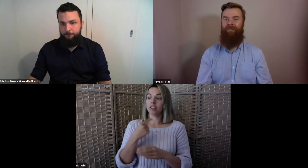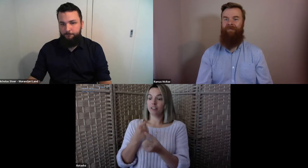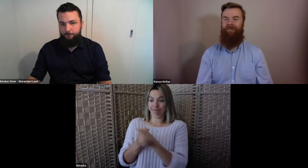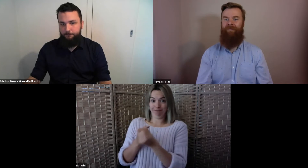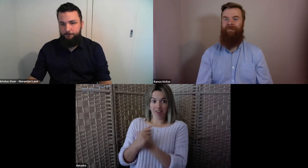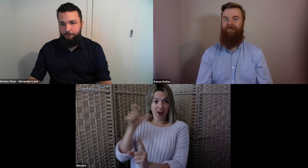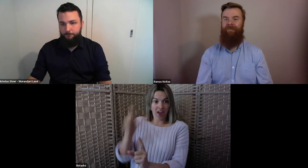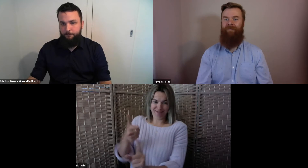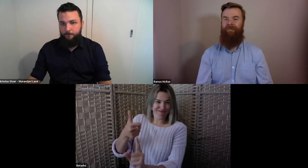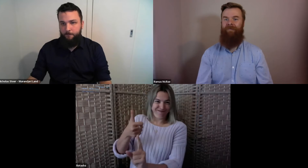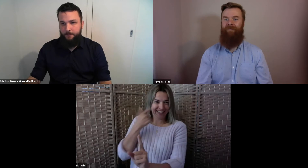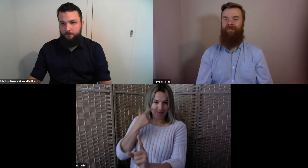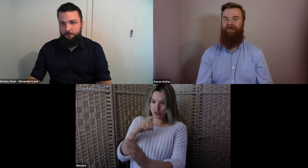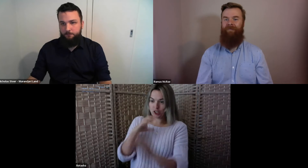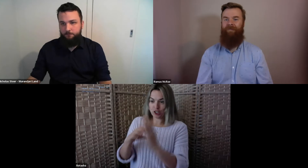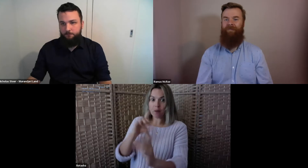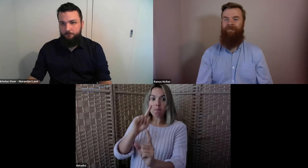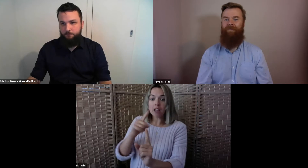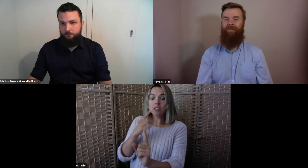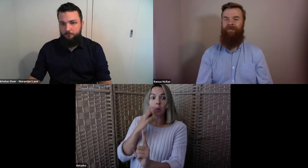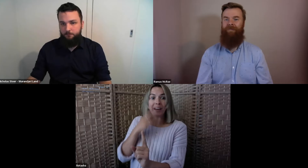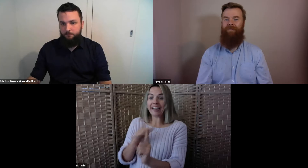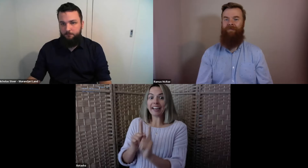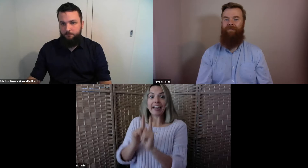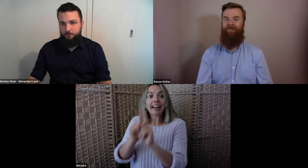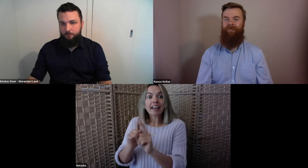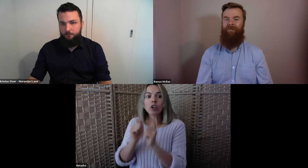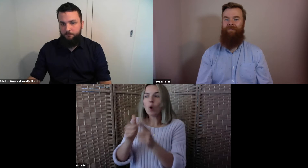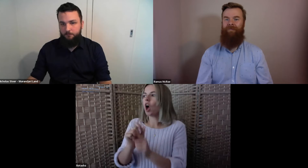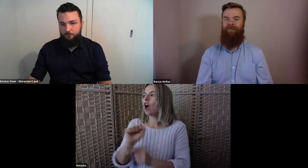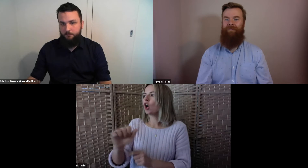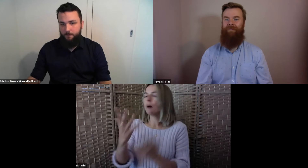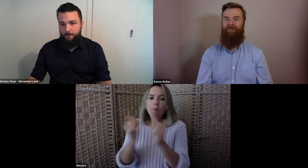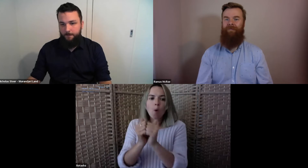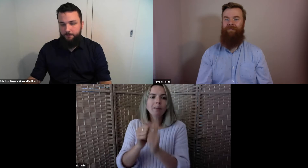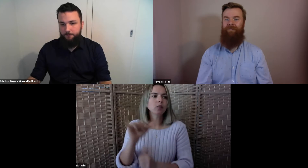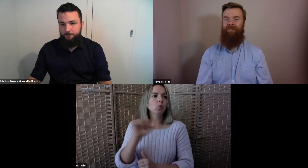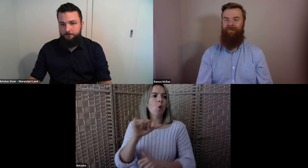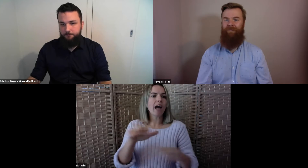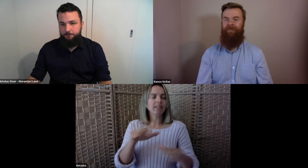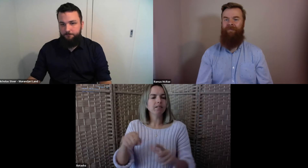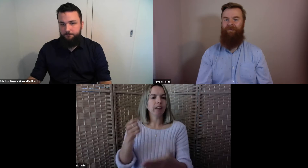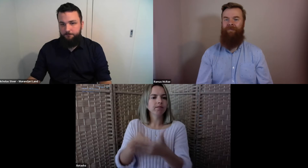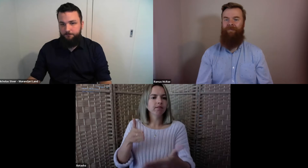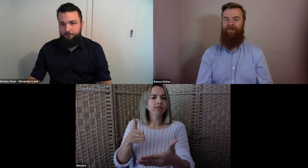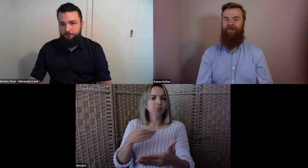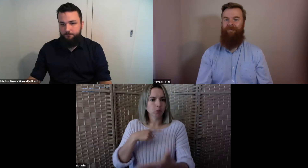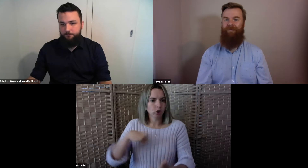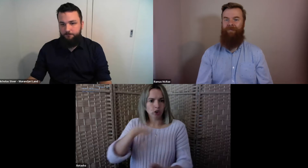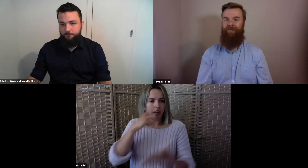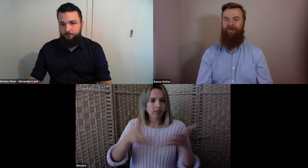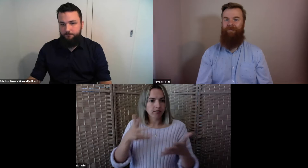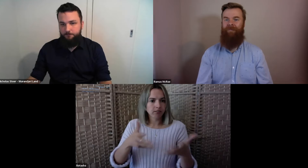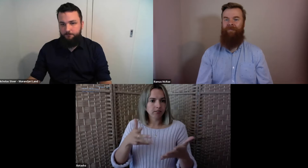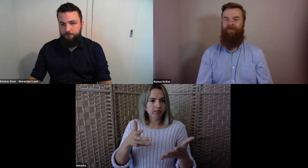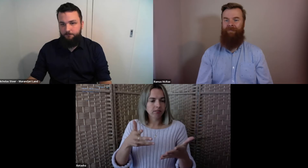I suppose the role that I, in the role of a support worker, it's about communication. And so if I go